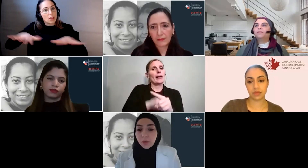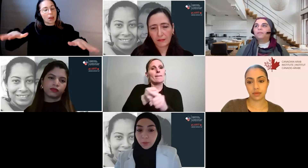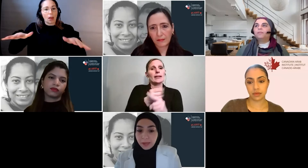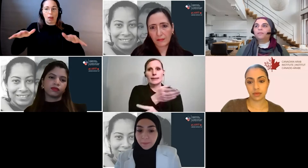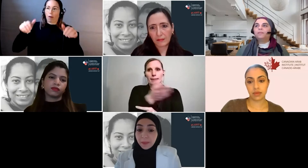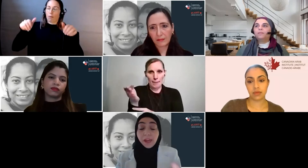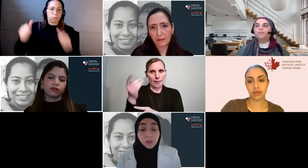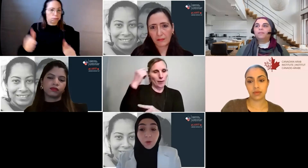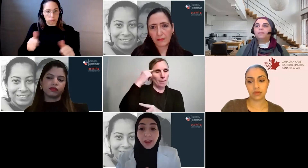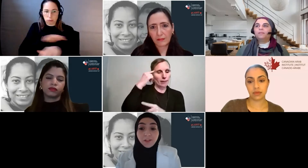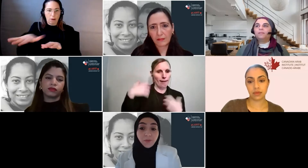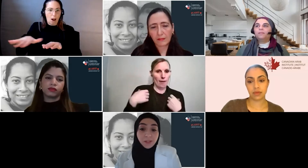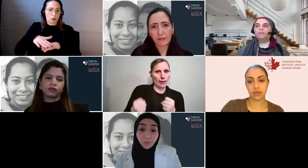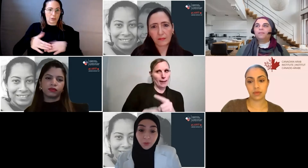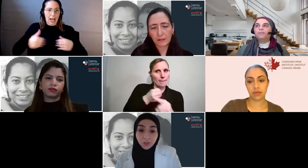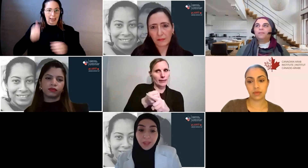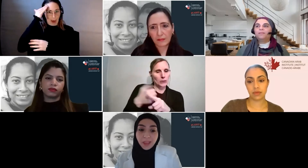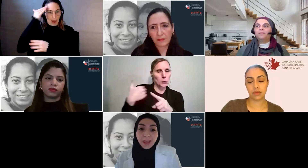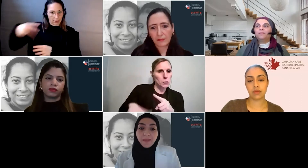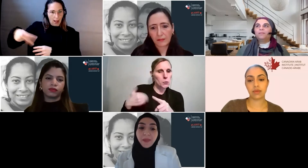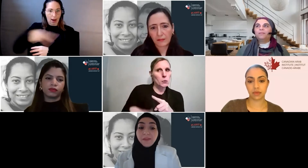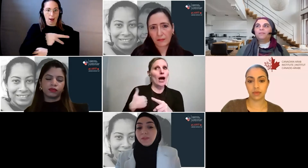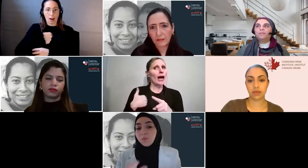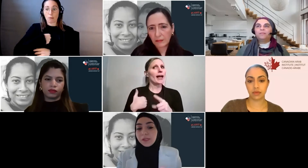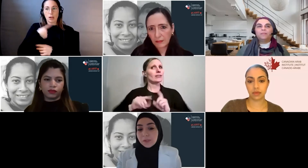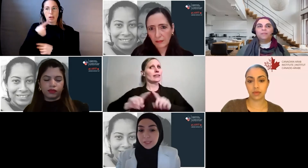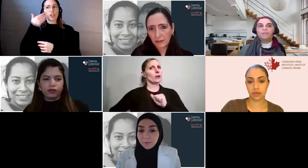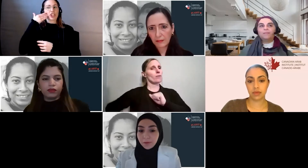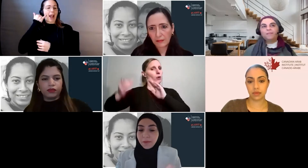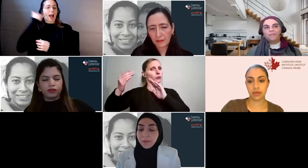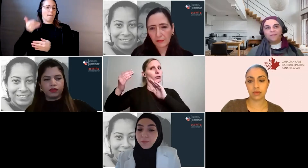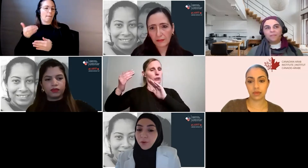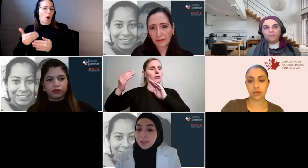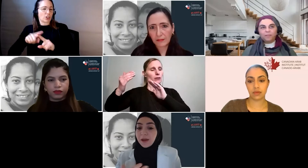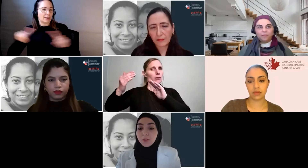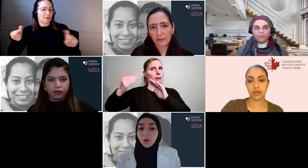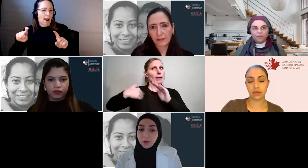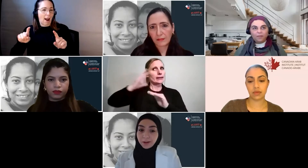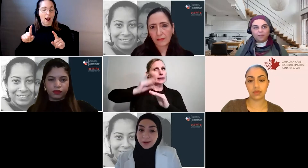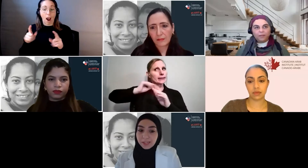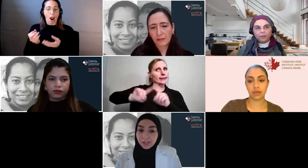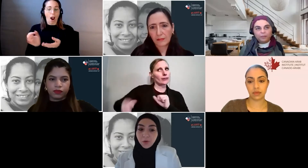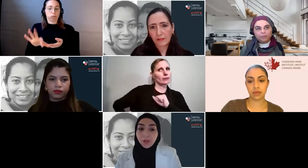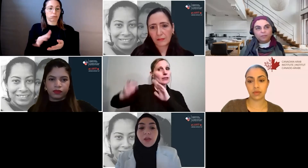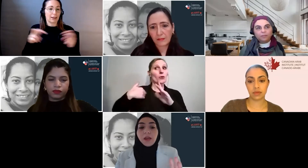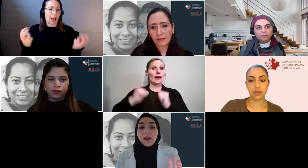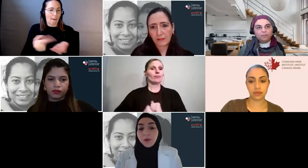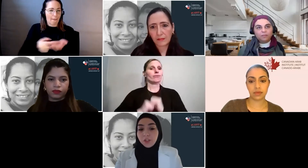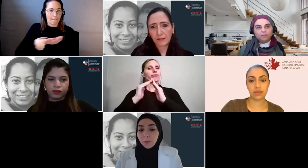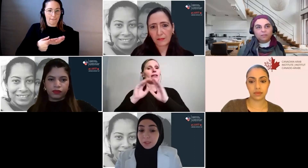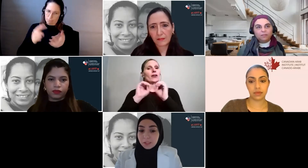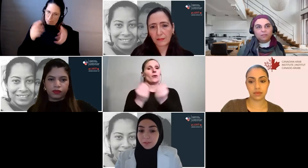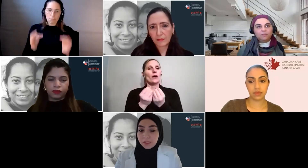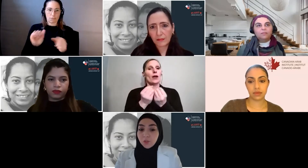mental well-being. And I knew I had different approach and to bring to the table. Therefore, I established our organization, Aboutvina